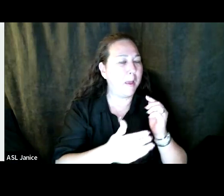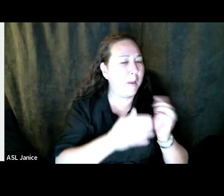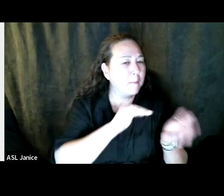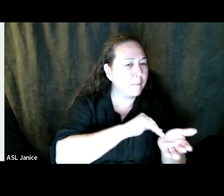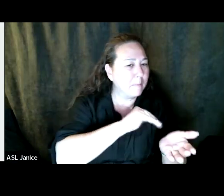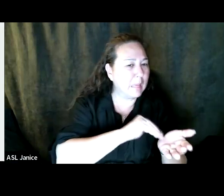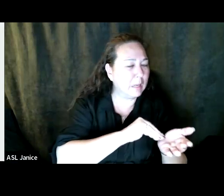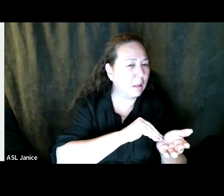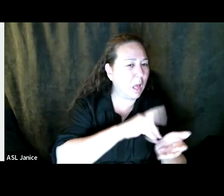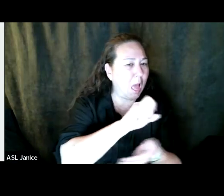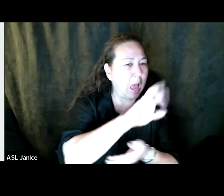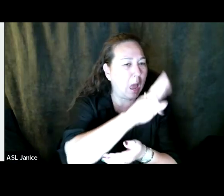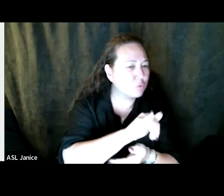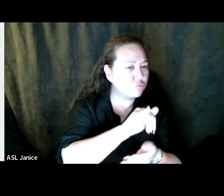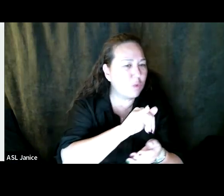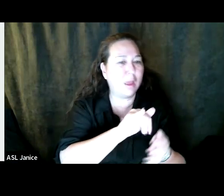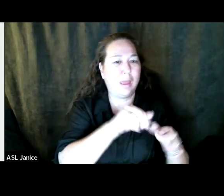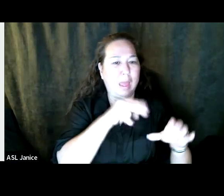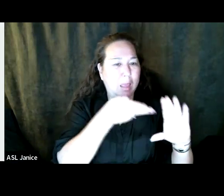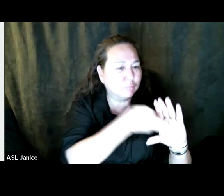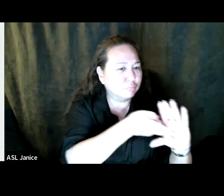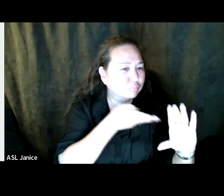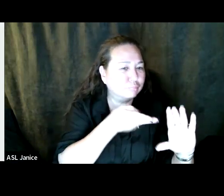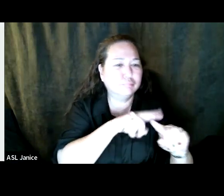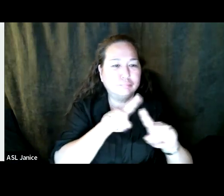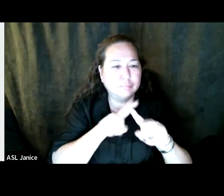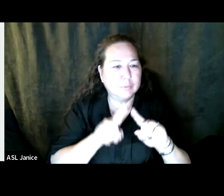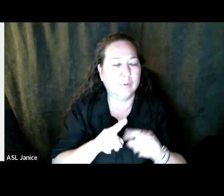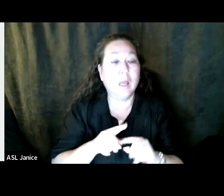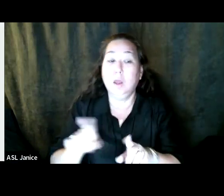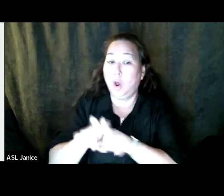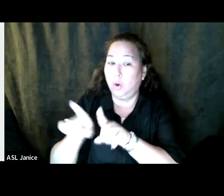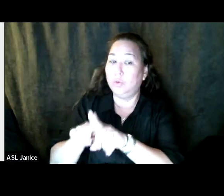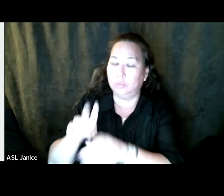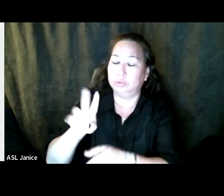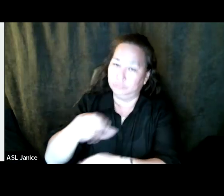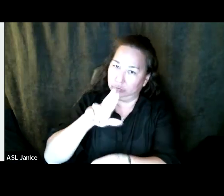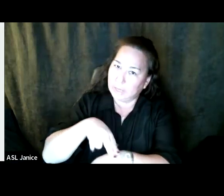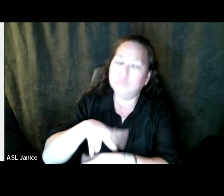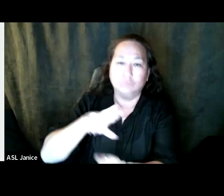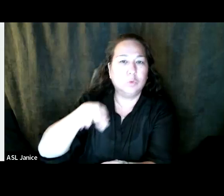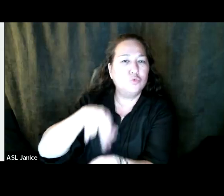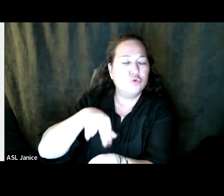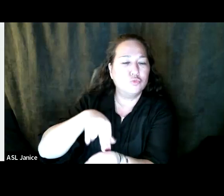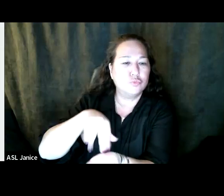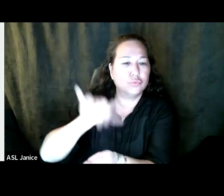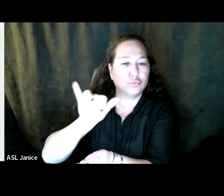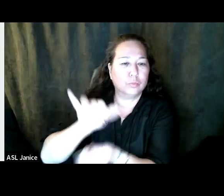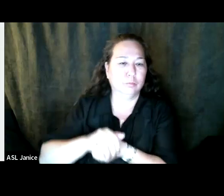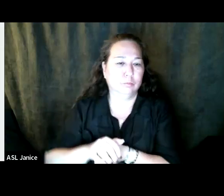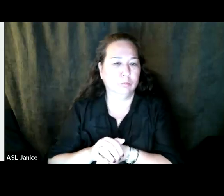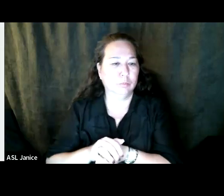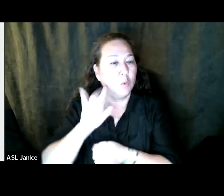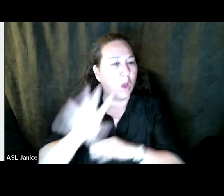add medical laboratory services and surgical technology and